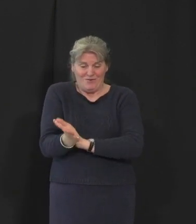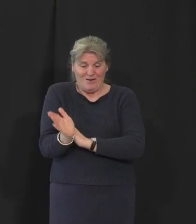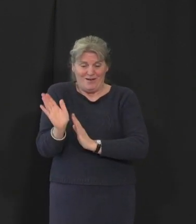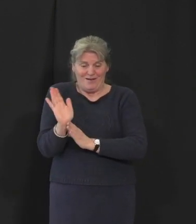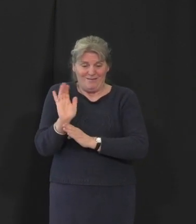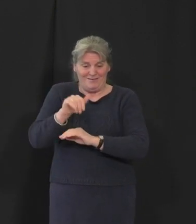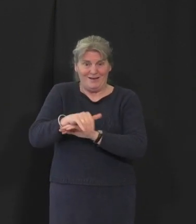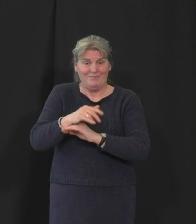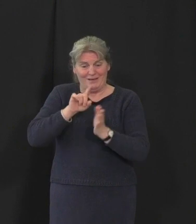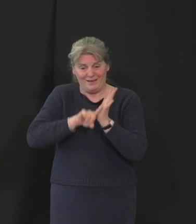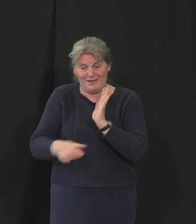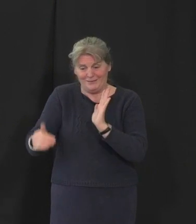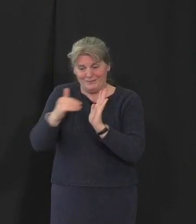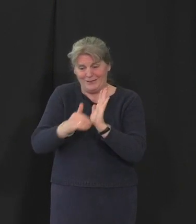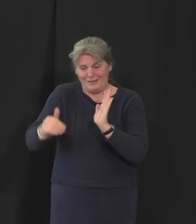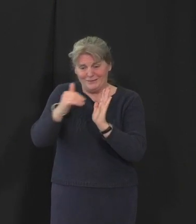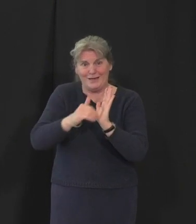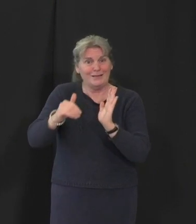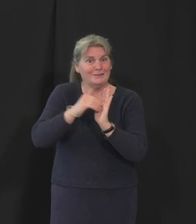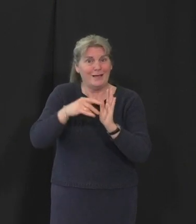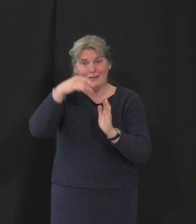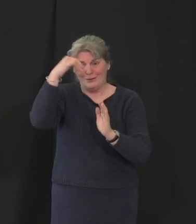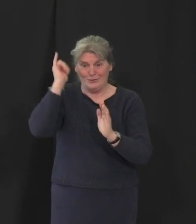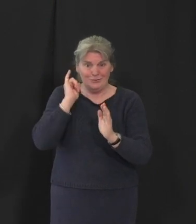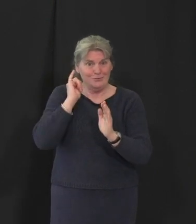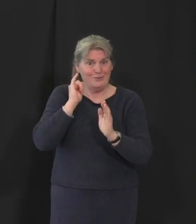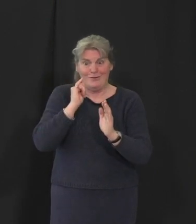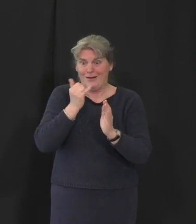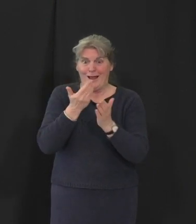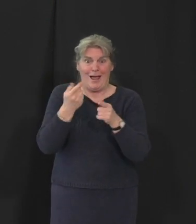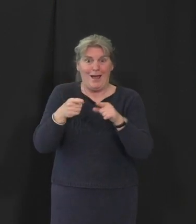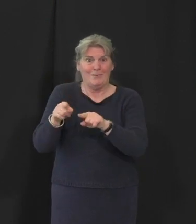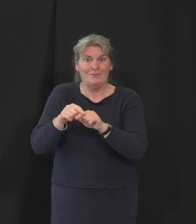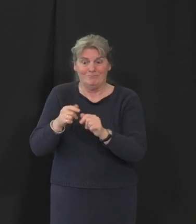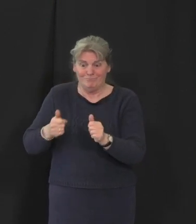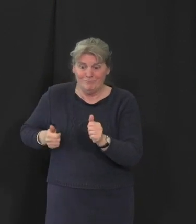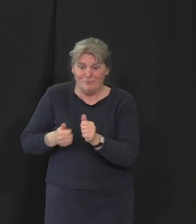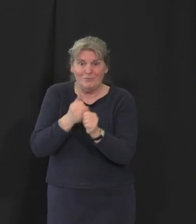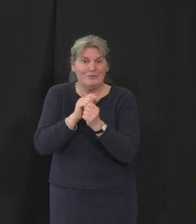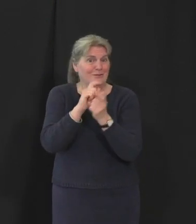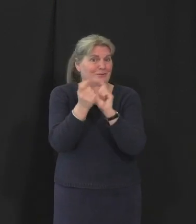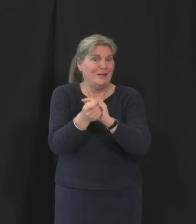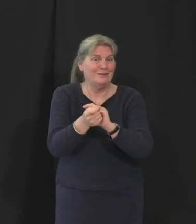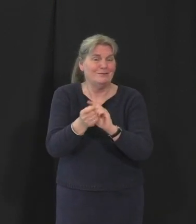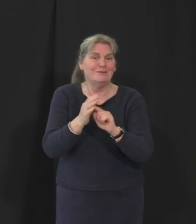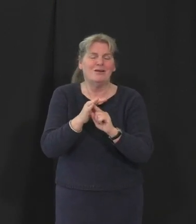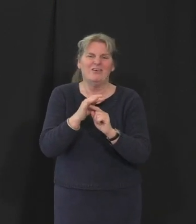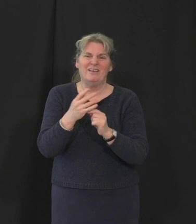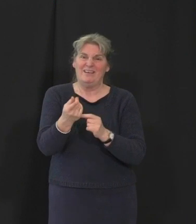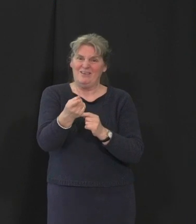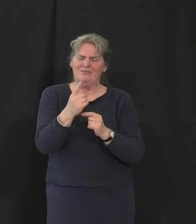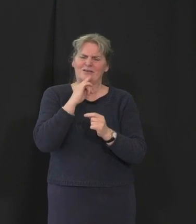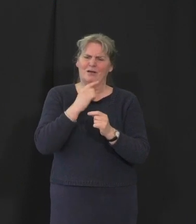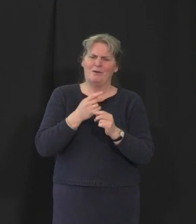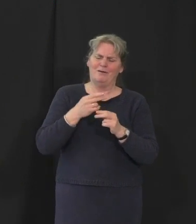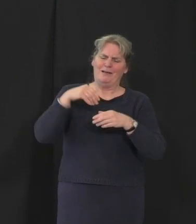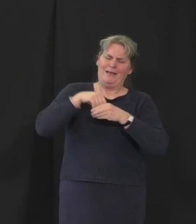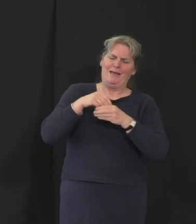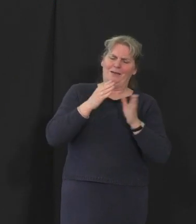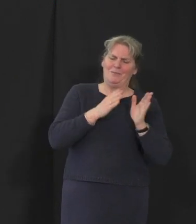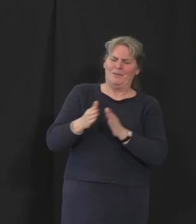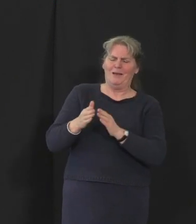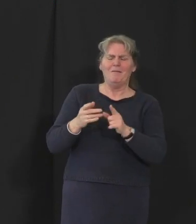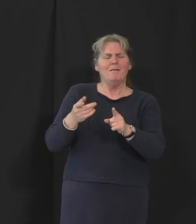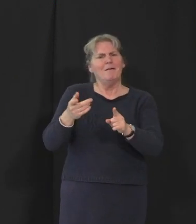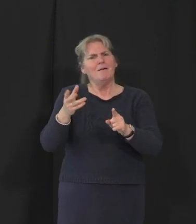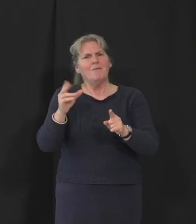visit again yukon.ca to make sure that I'm up to date with any of the changes. To say it's part of a plan, I mean, again, our plan is to follow